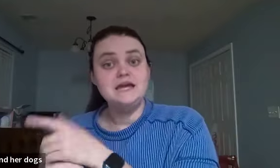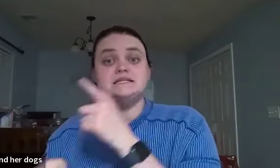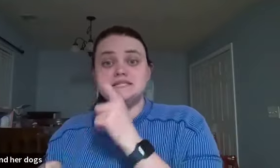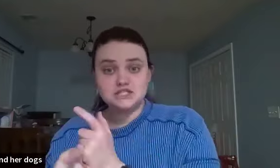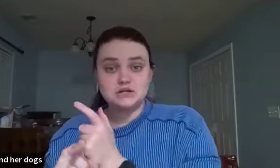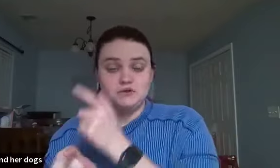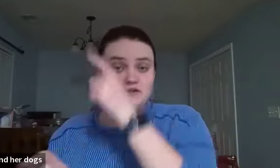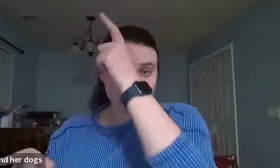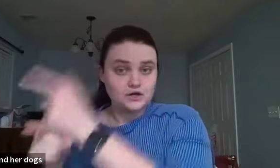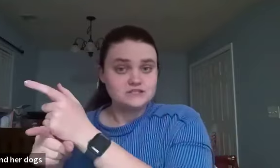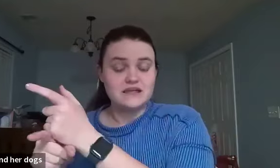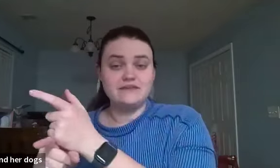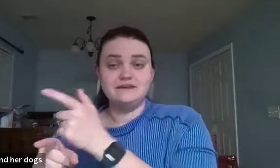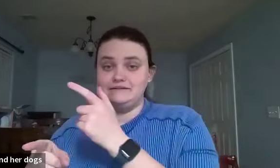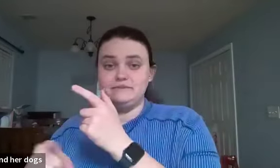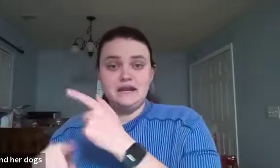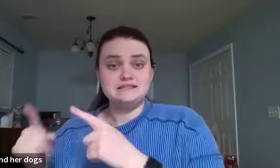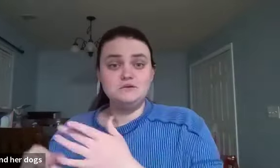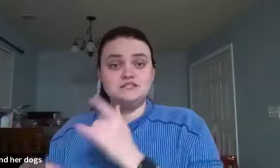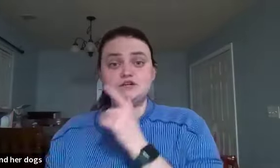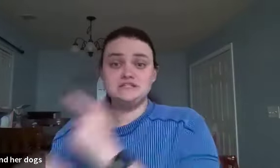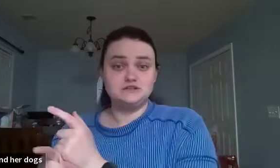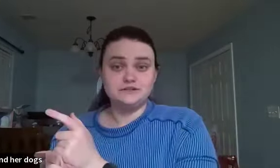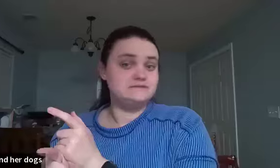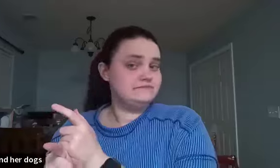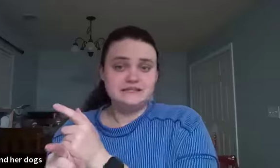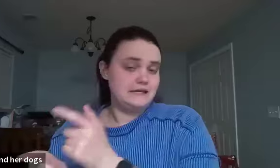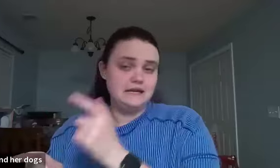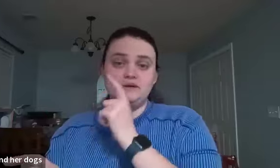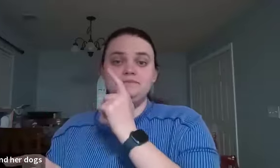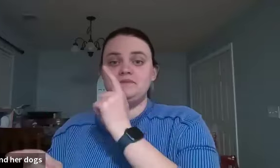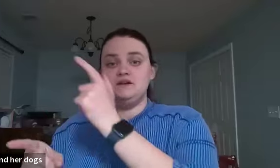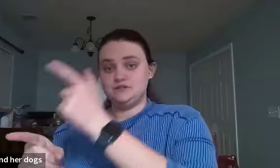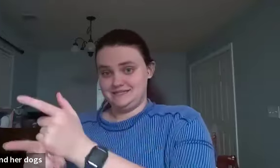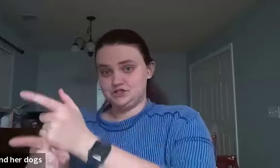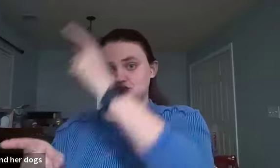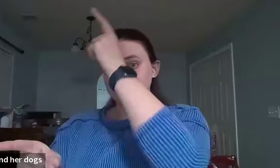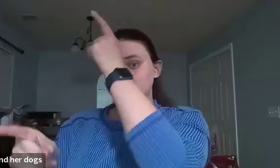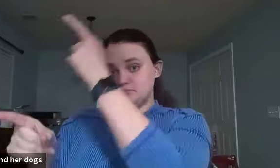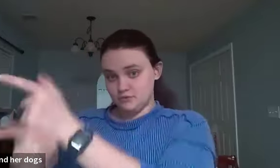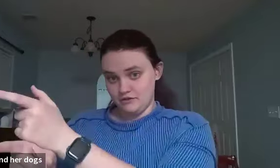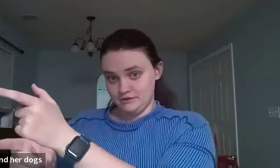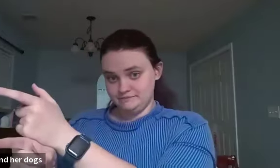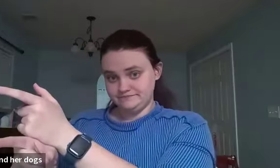say sister, brother first, but ASL wants to go sister first. Can't help it. So sister, brother.